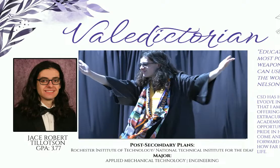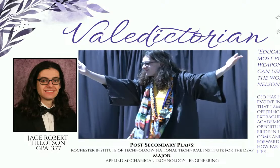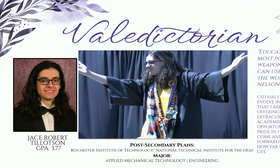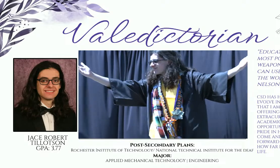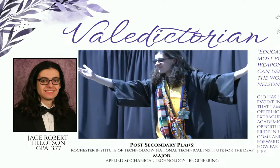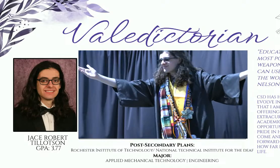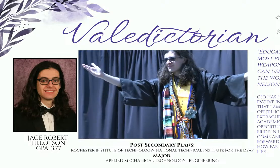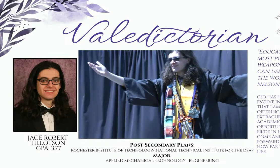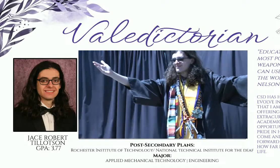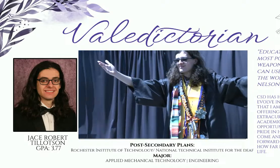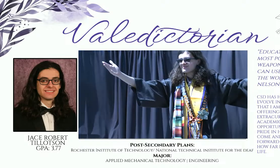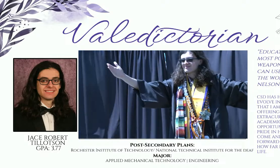Hello, everyone.